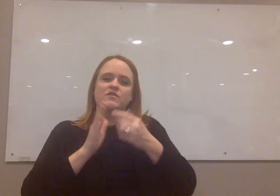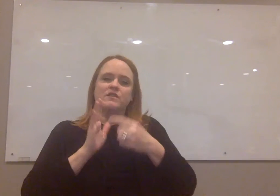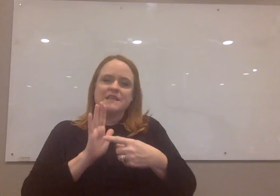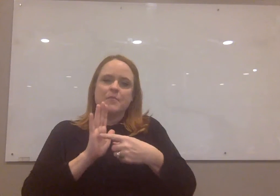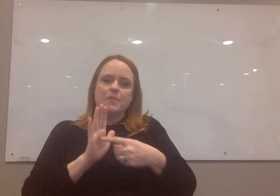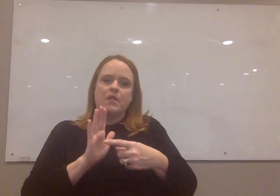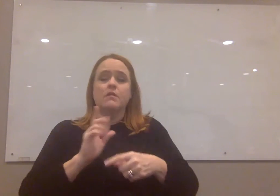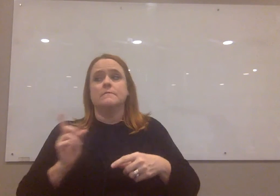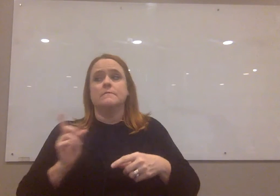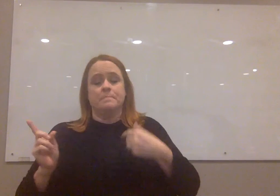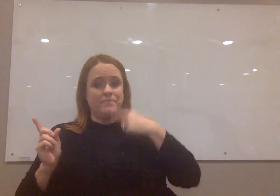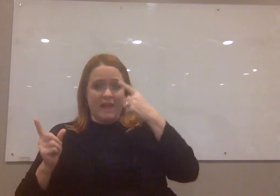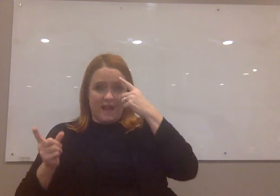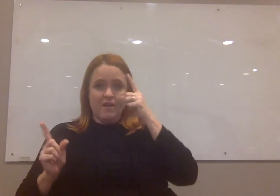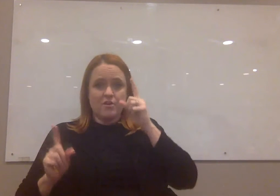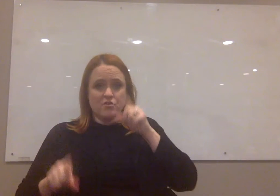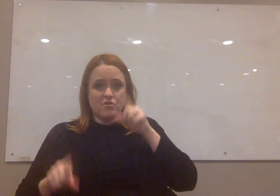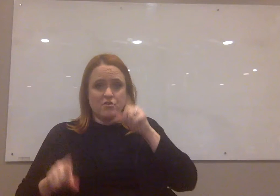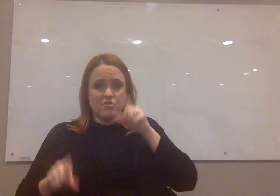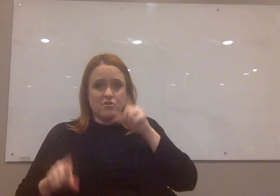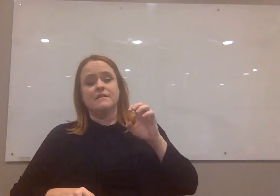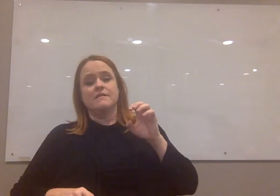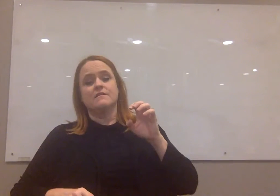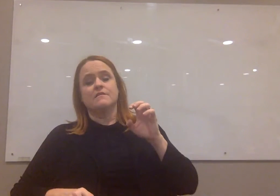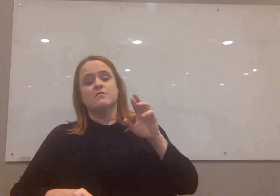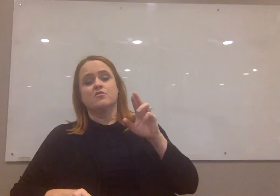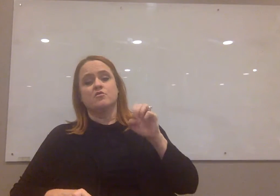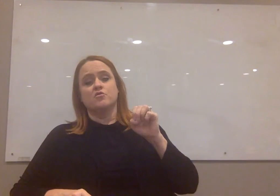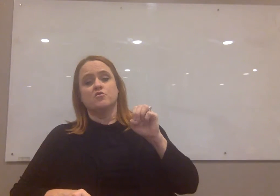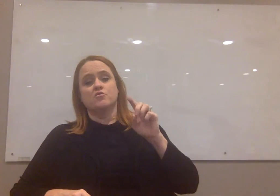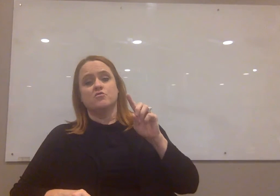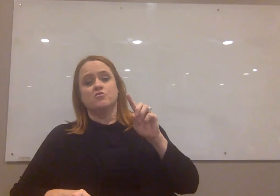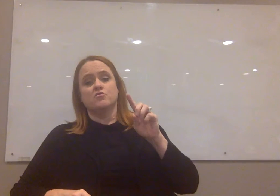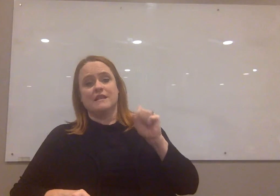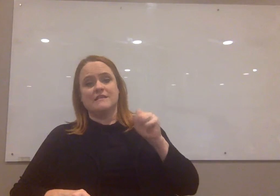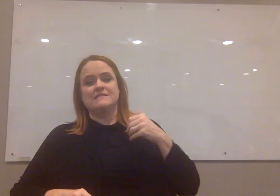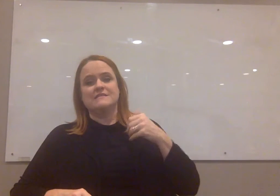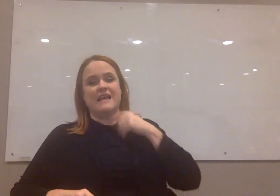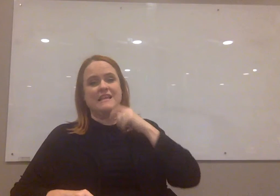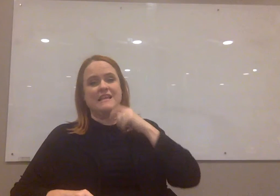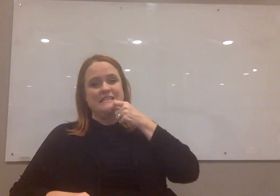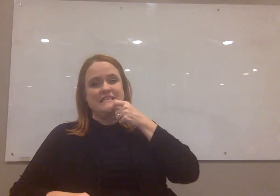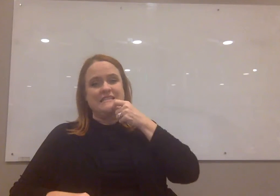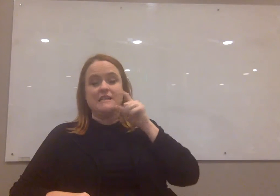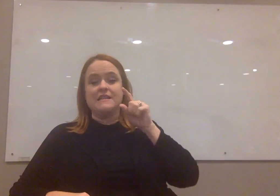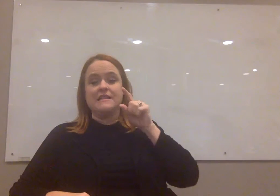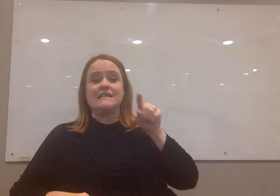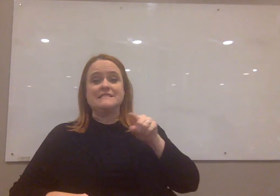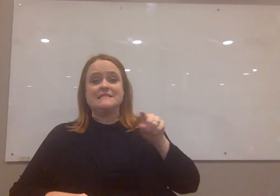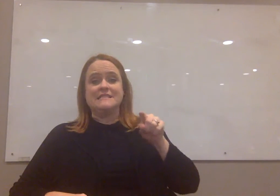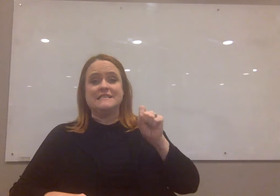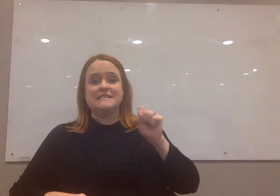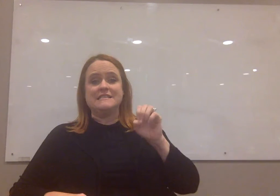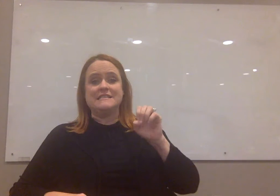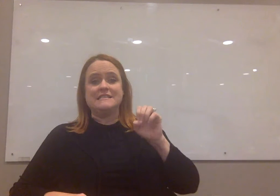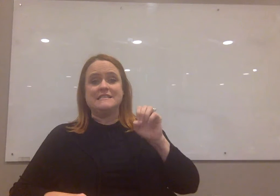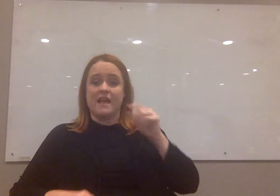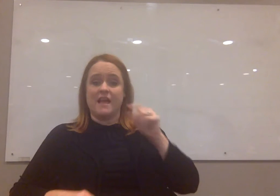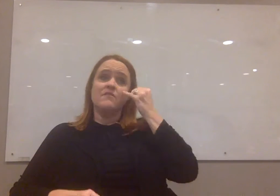has like all these really neat data structures like Z-sets. That if you're using those, yes, Redis is much better. But if you're using it